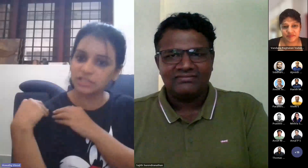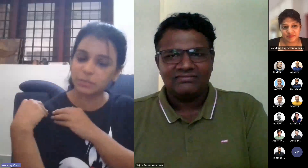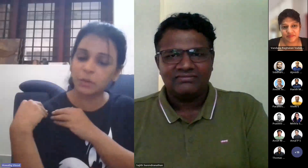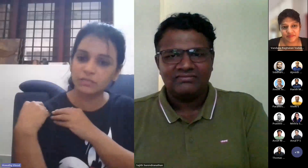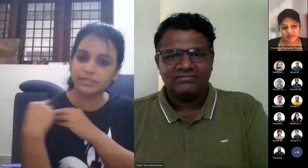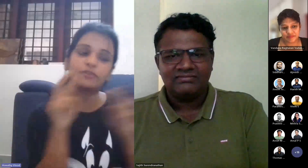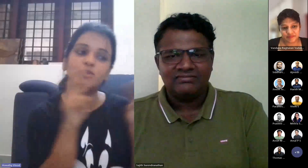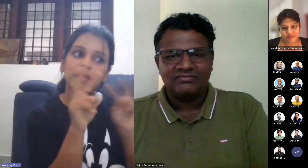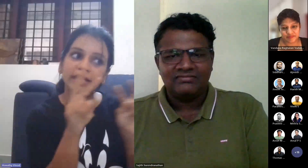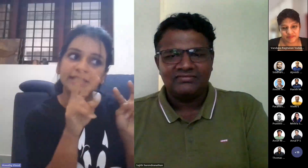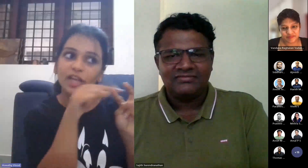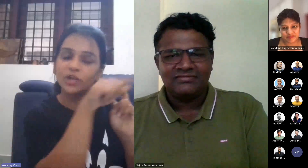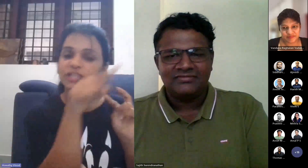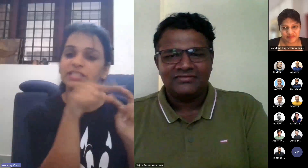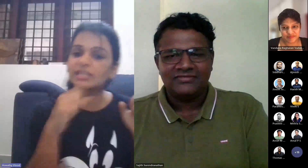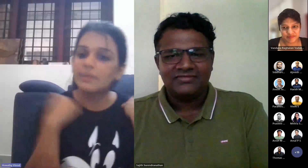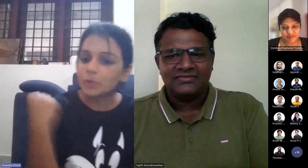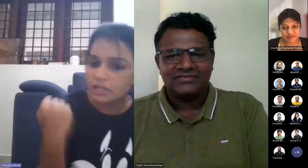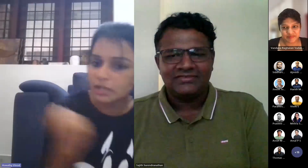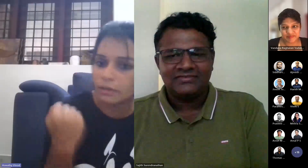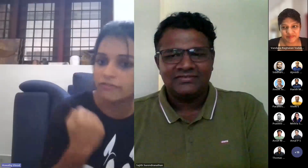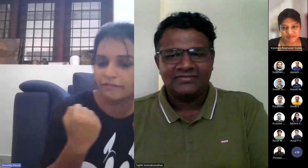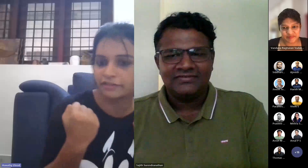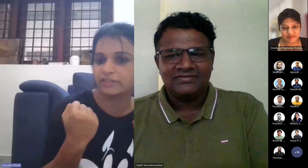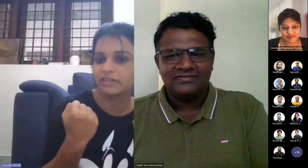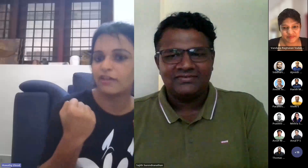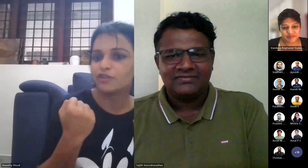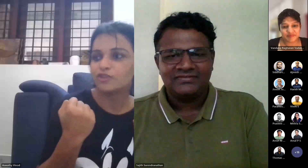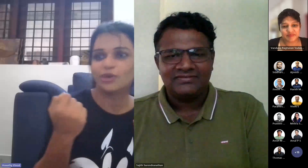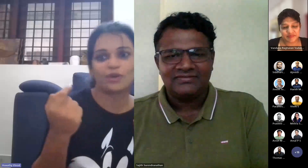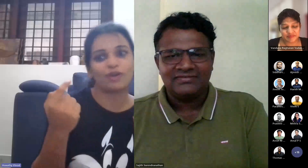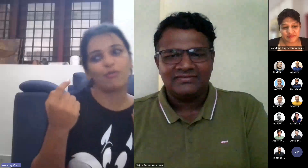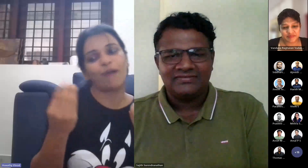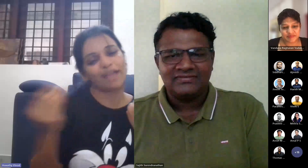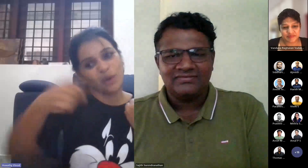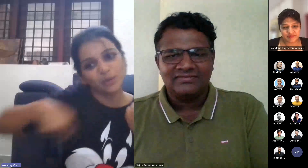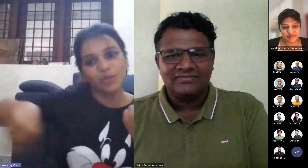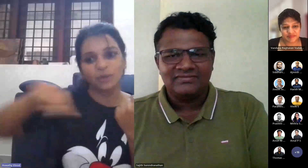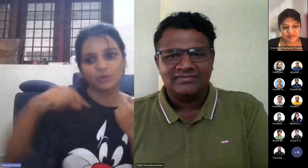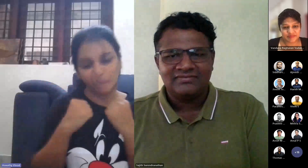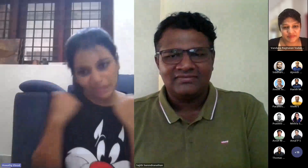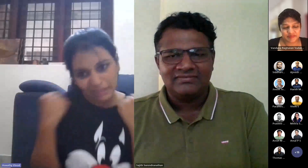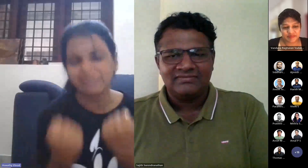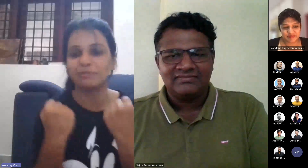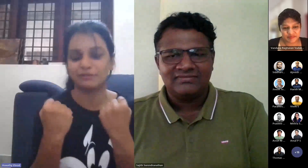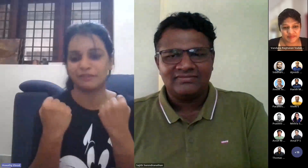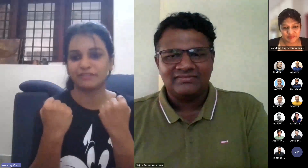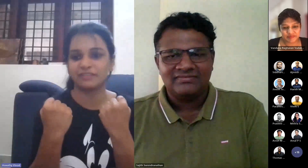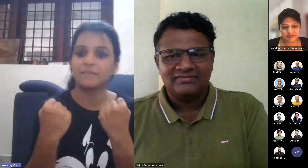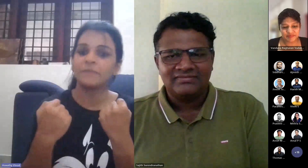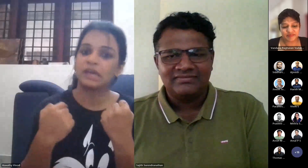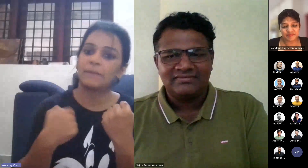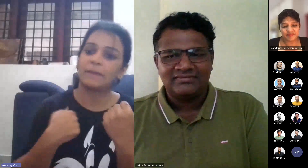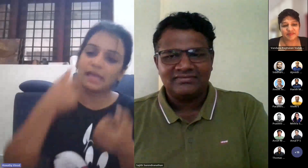actually our responsibility. If you look at it, you can see they're putting in a lot of effort. So why not we also make a little bit of